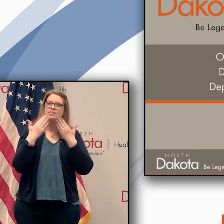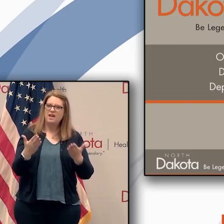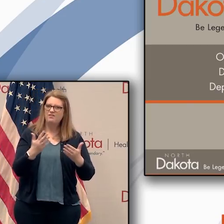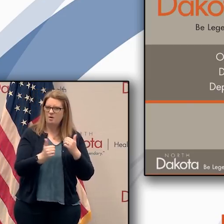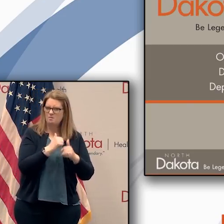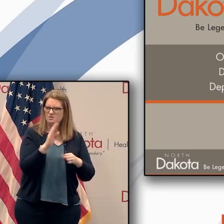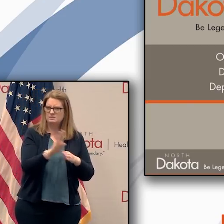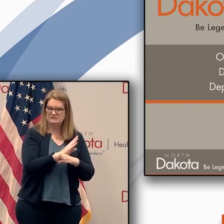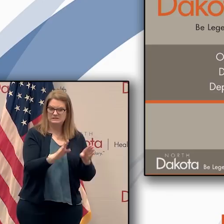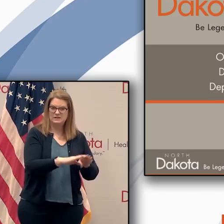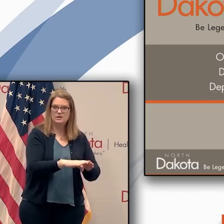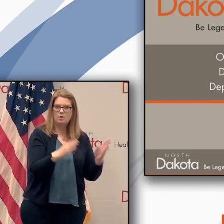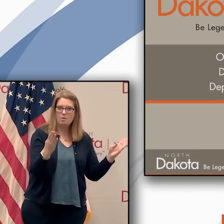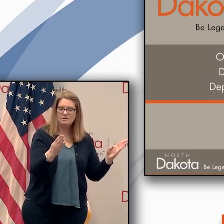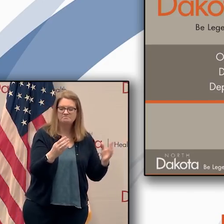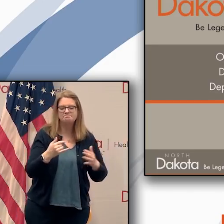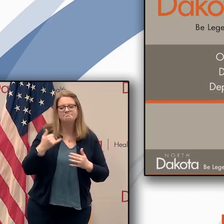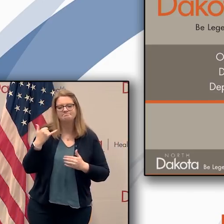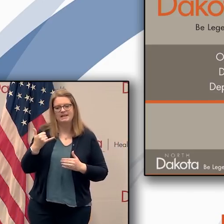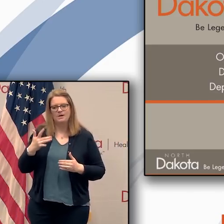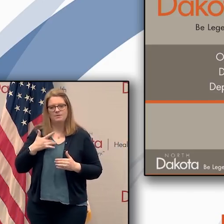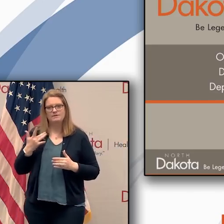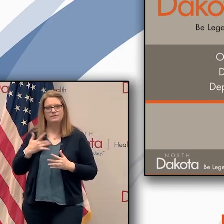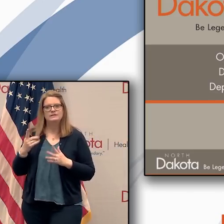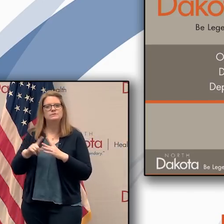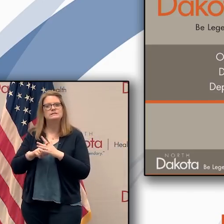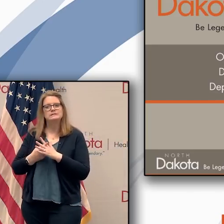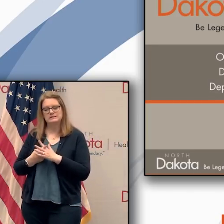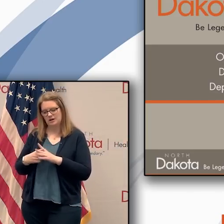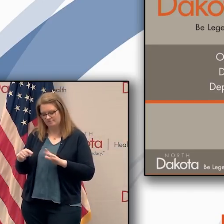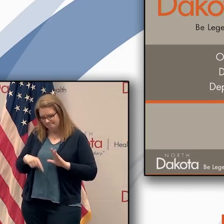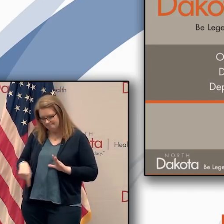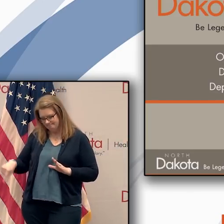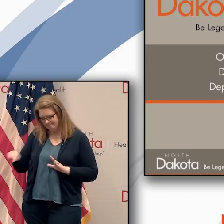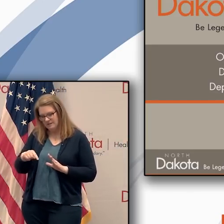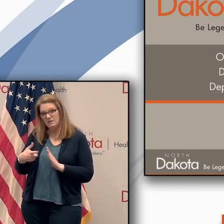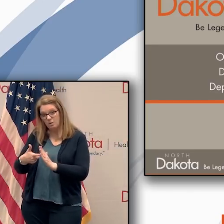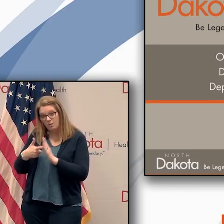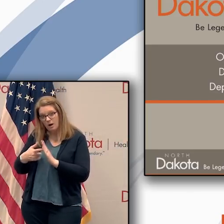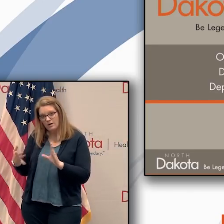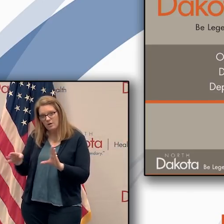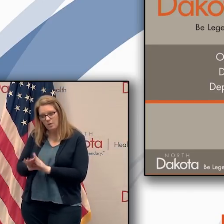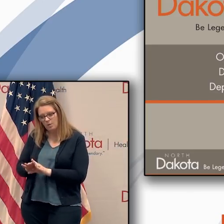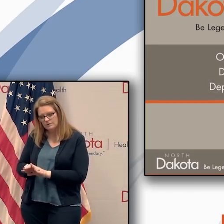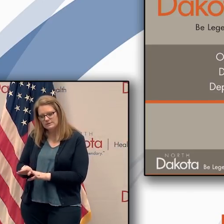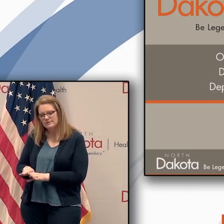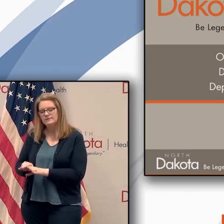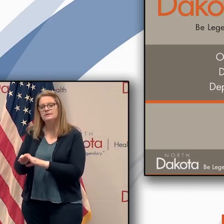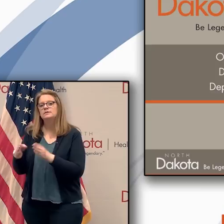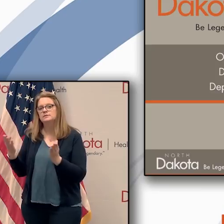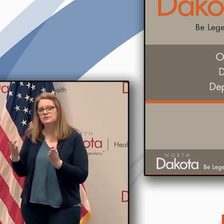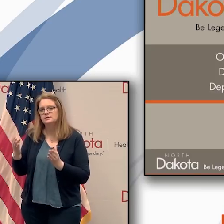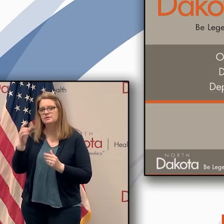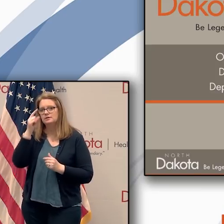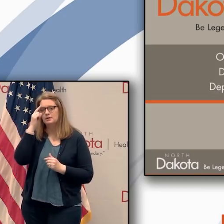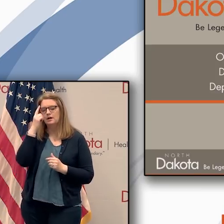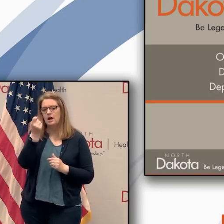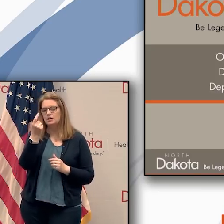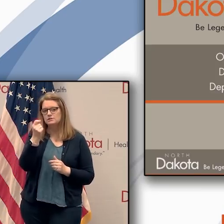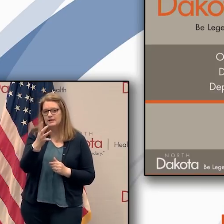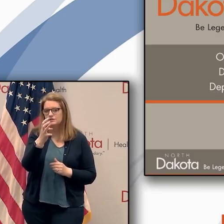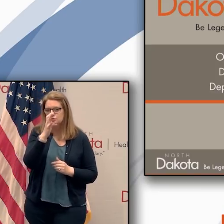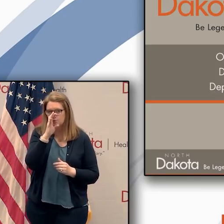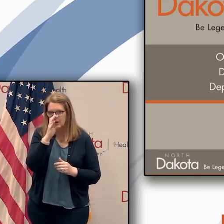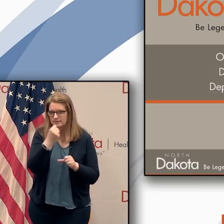and now conditions are right to begin to reopen the businesses that were closed with strict safety precautions and a lot